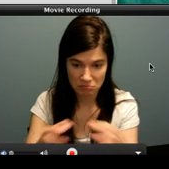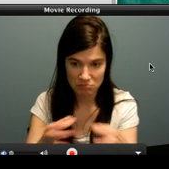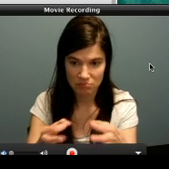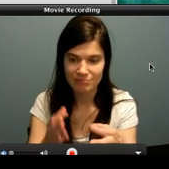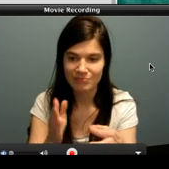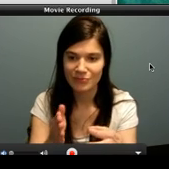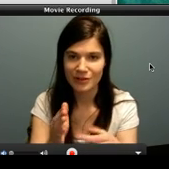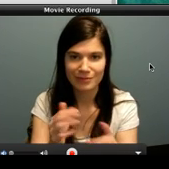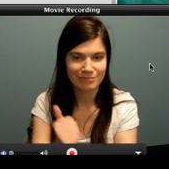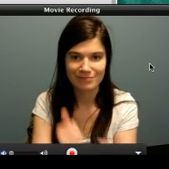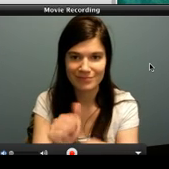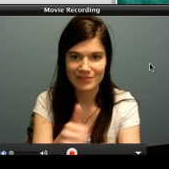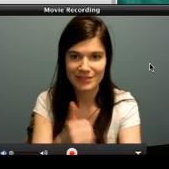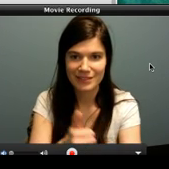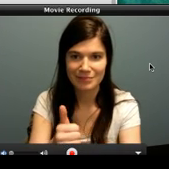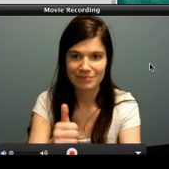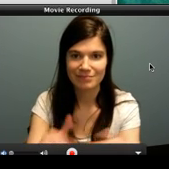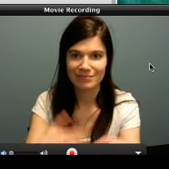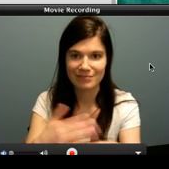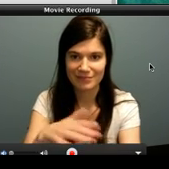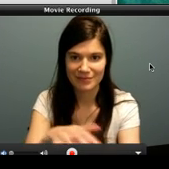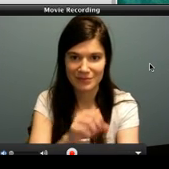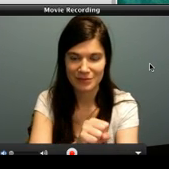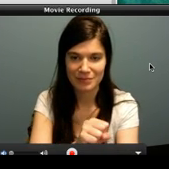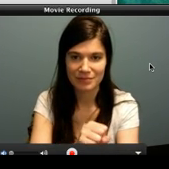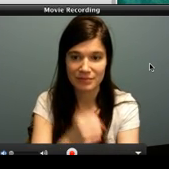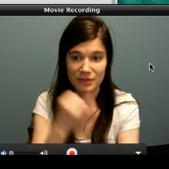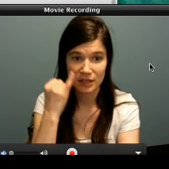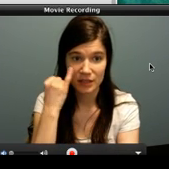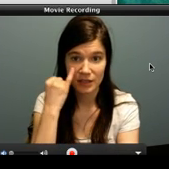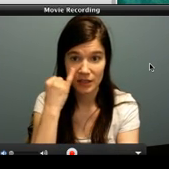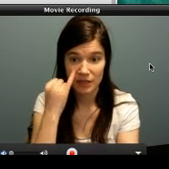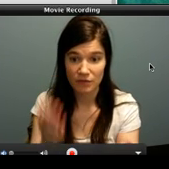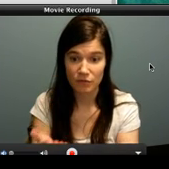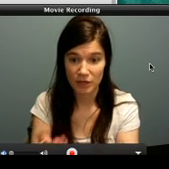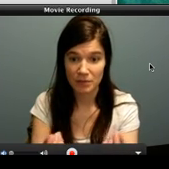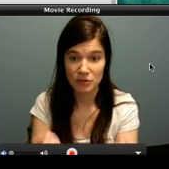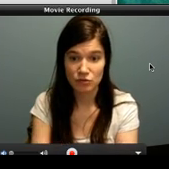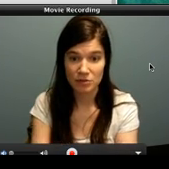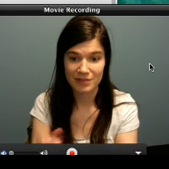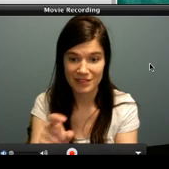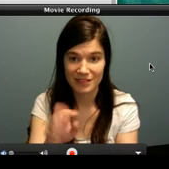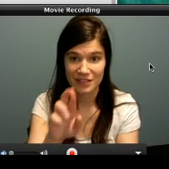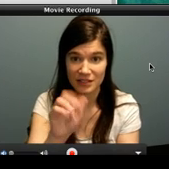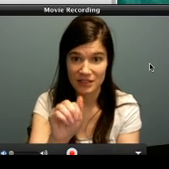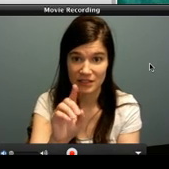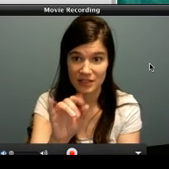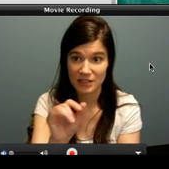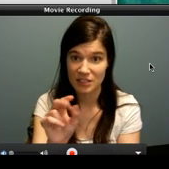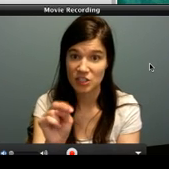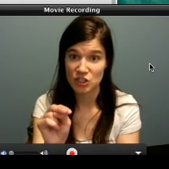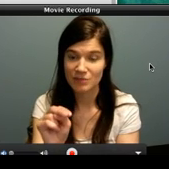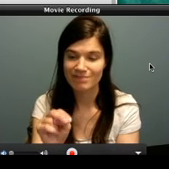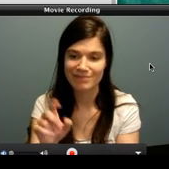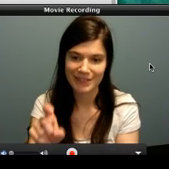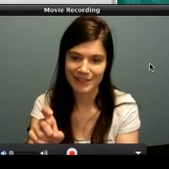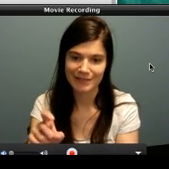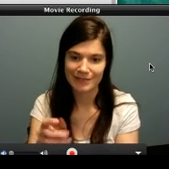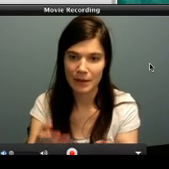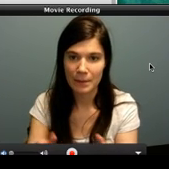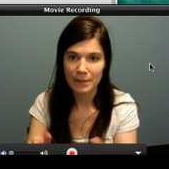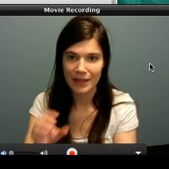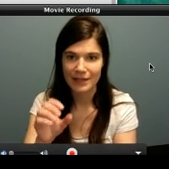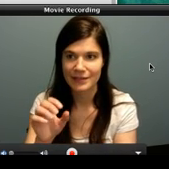your next appointment. If your recommended treatment involves receiving radiation, a treatment planning session will be necessary